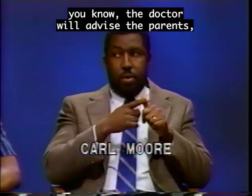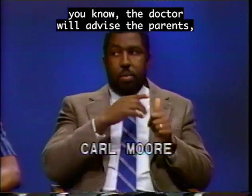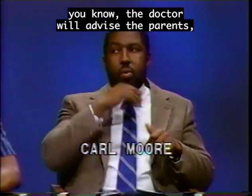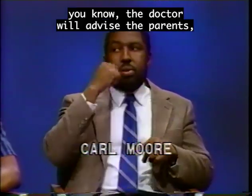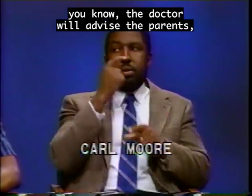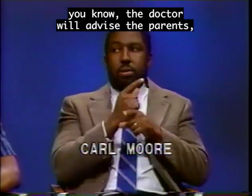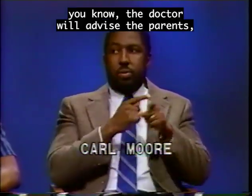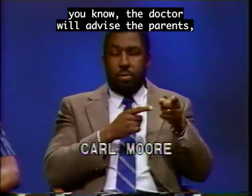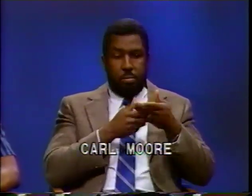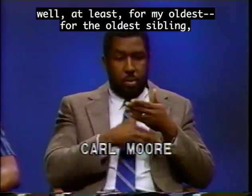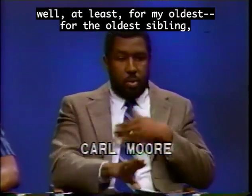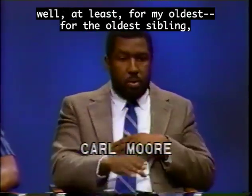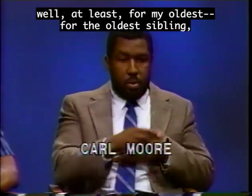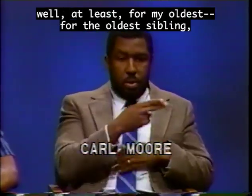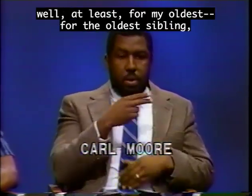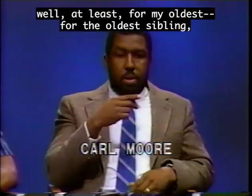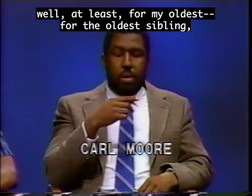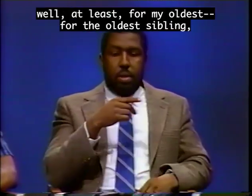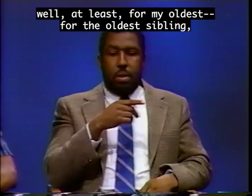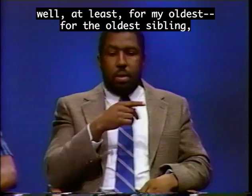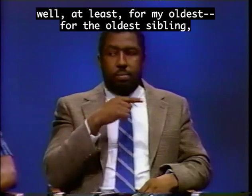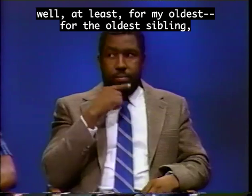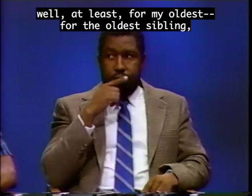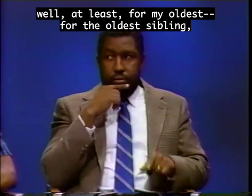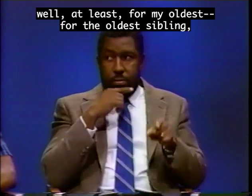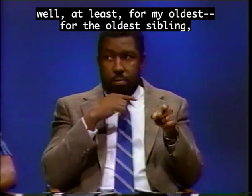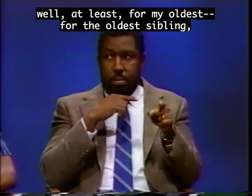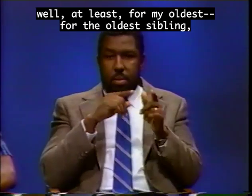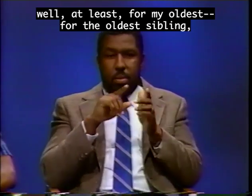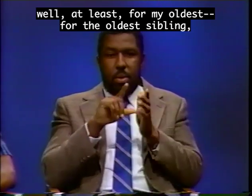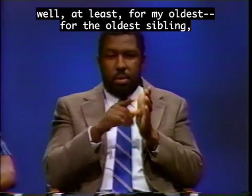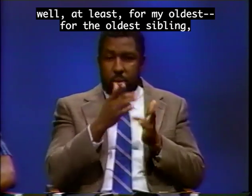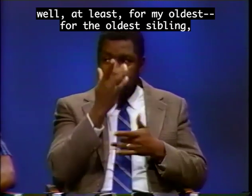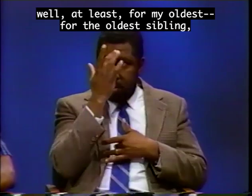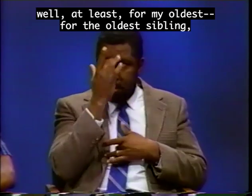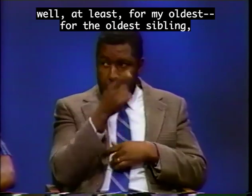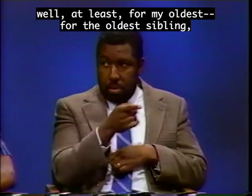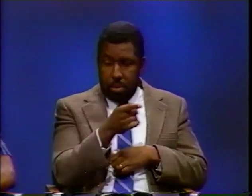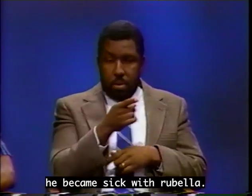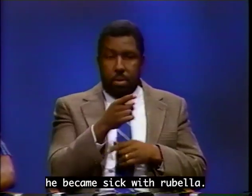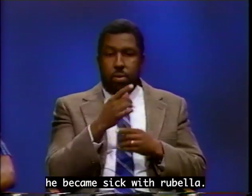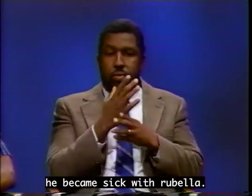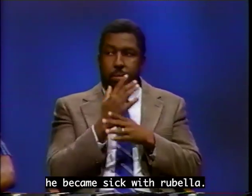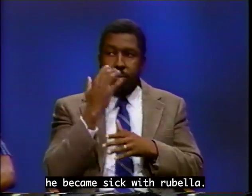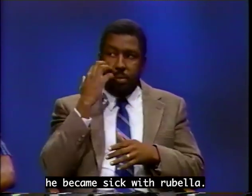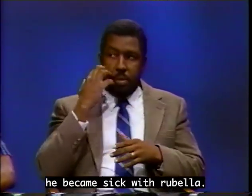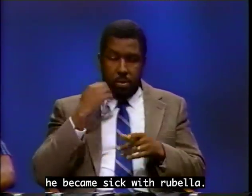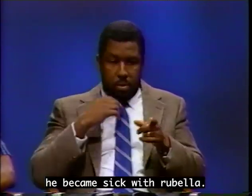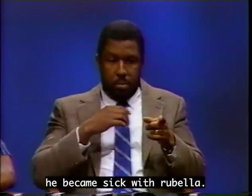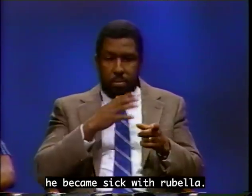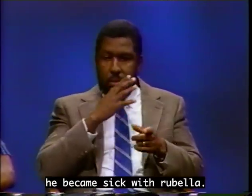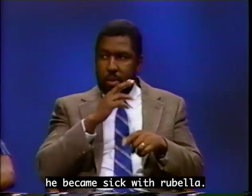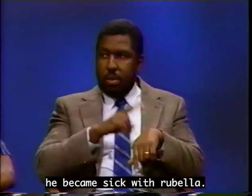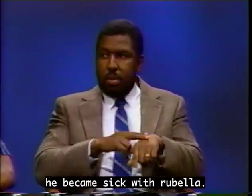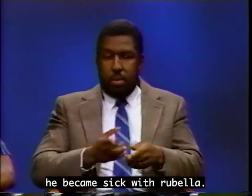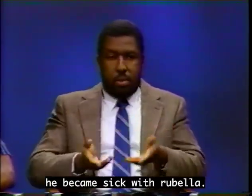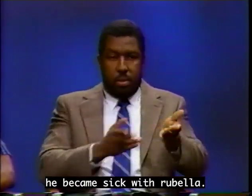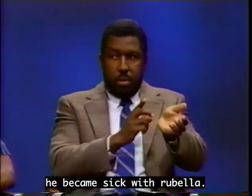will advise the parents, well, at least for the oldest sibling. He became sick with rubella.